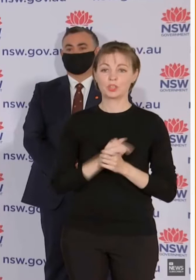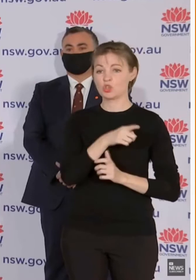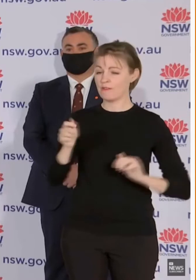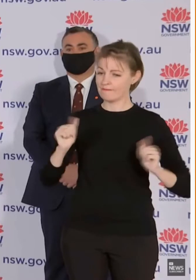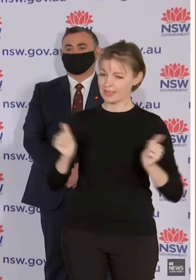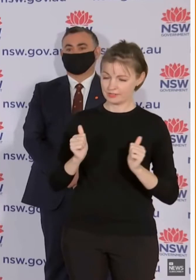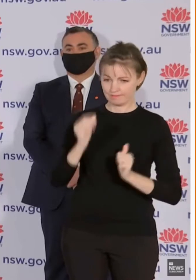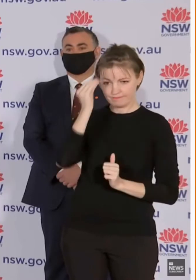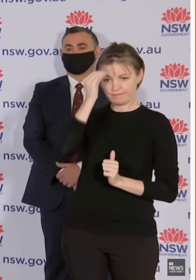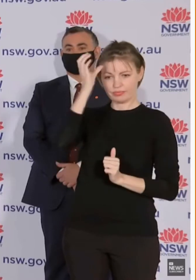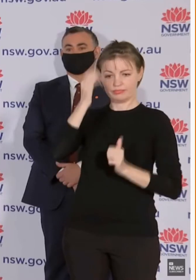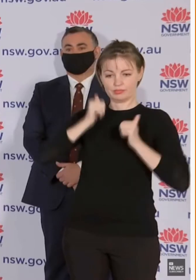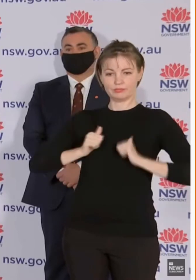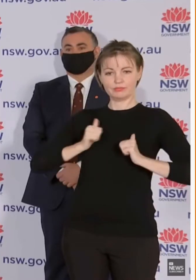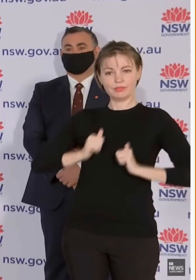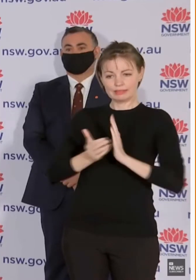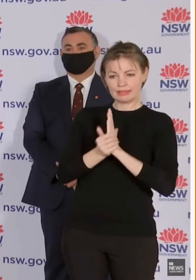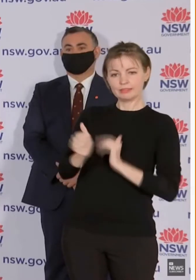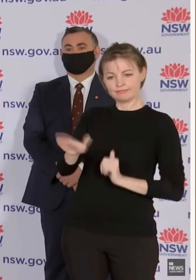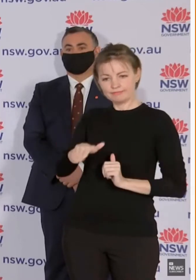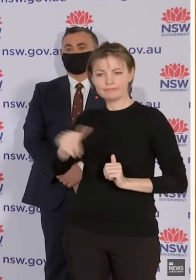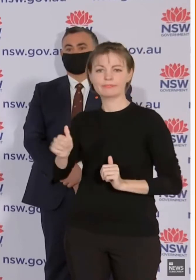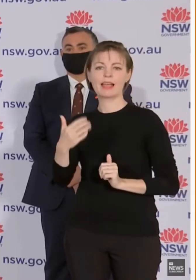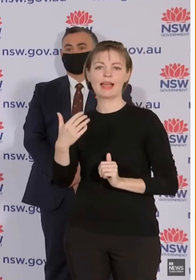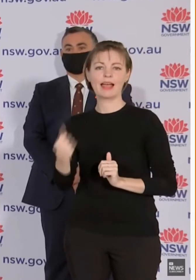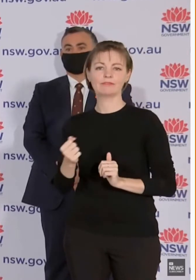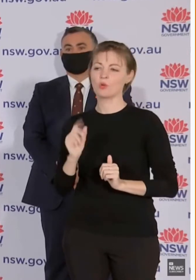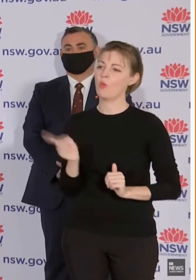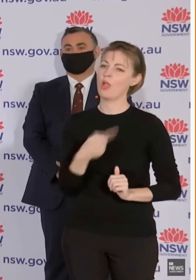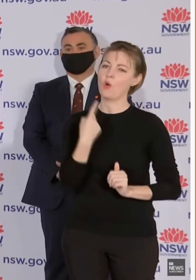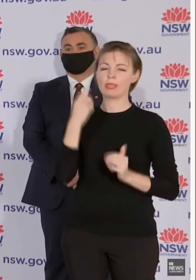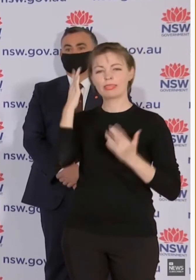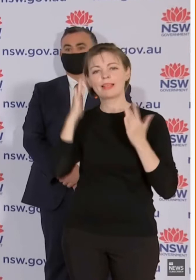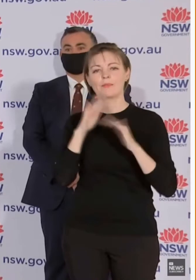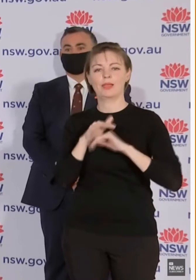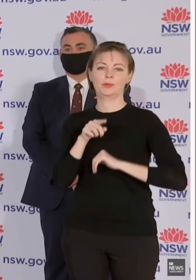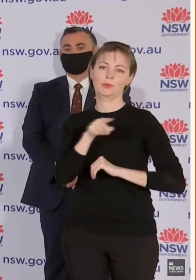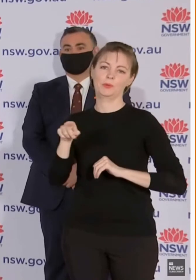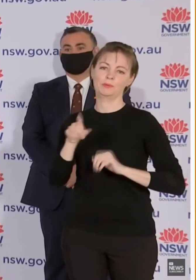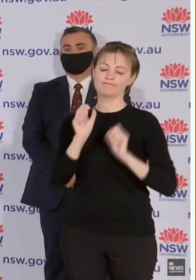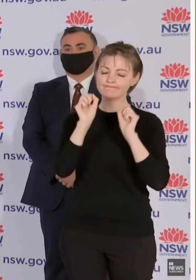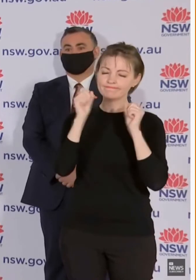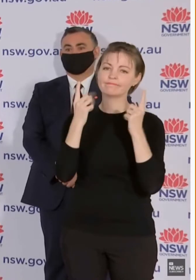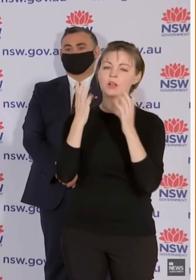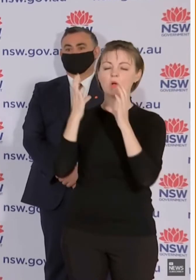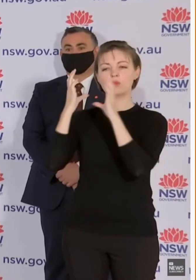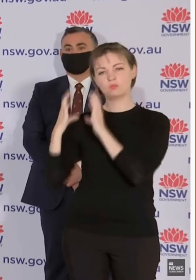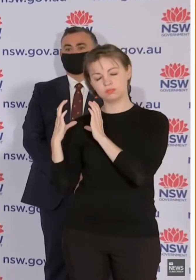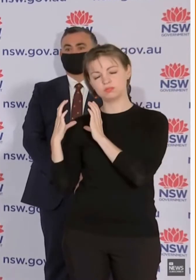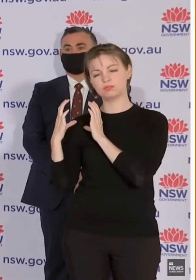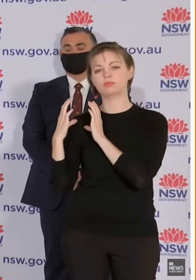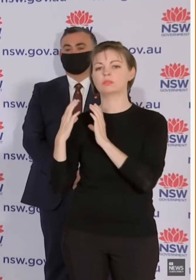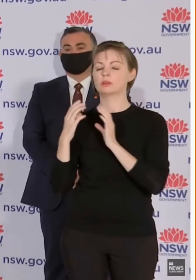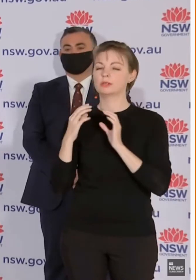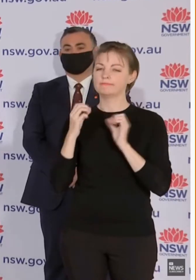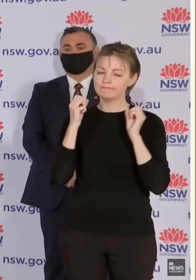and that you're up for the task. And I just want to say that we're thinking of you every day, appreciating the stresses you're under, but also deeply grateful for the wonderful work